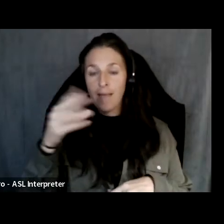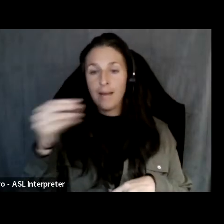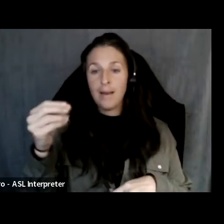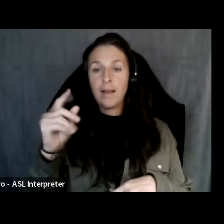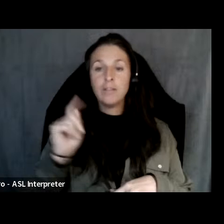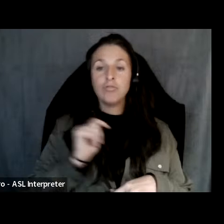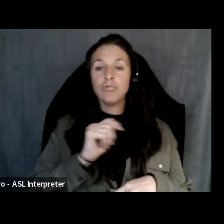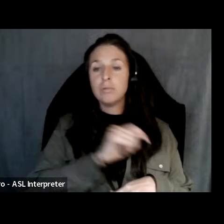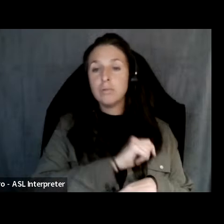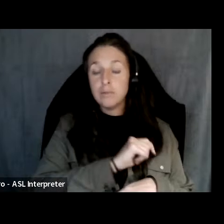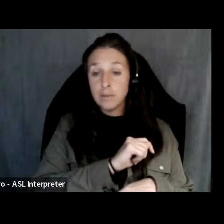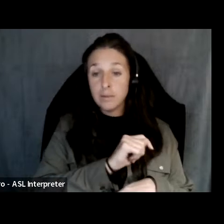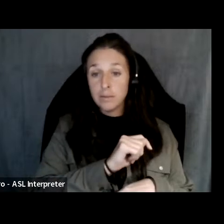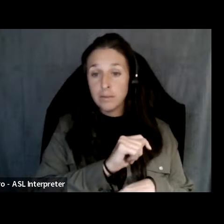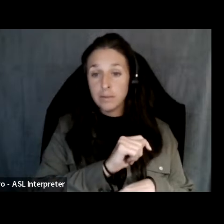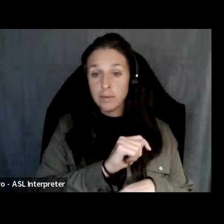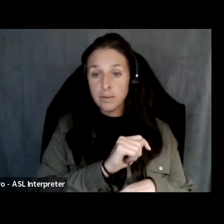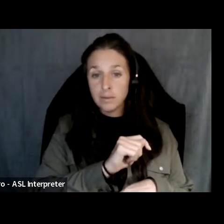Trustee